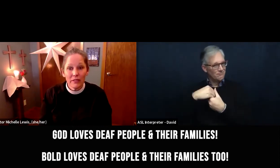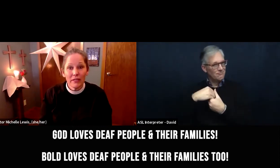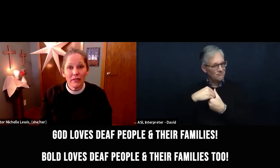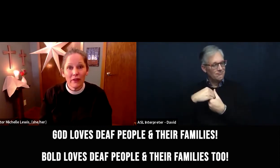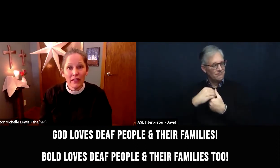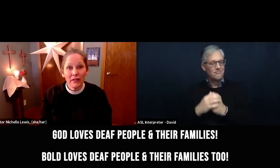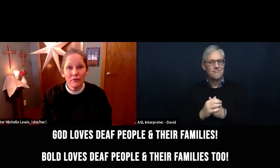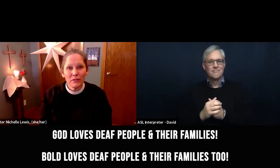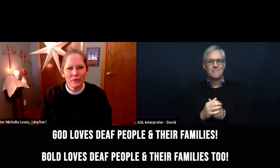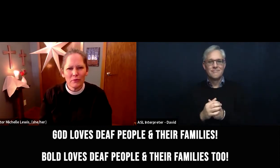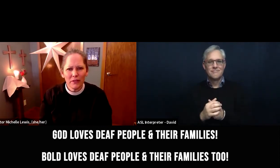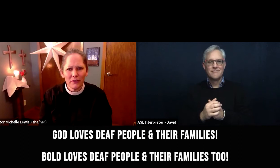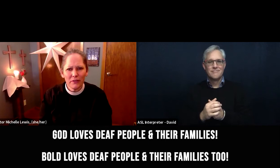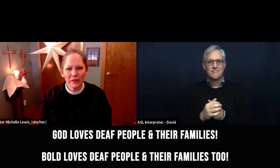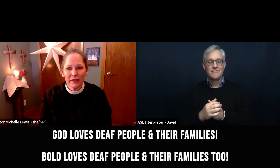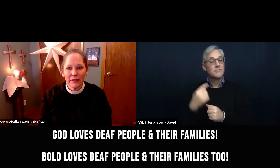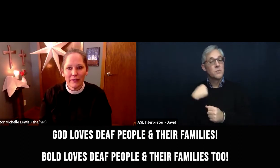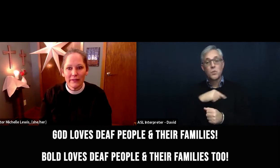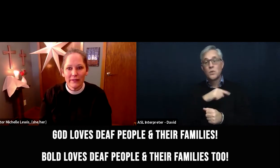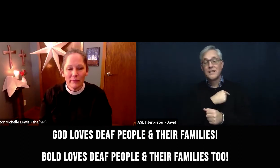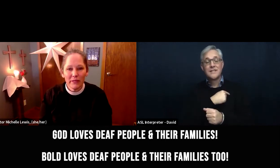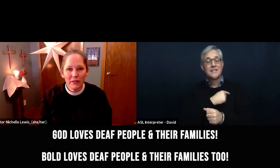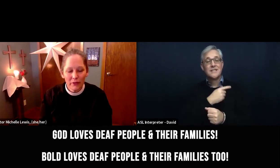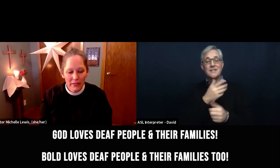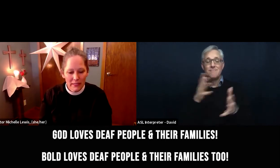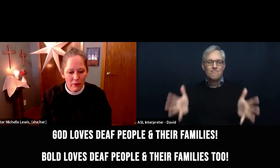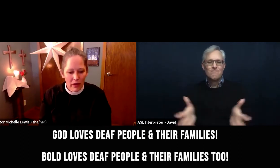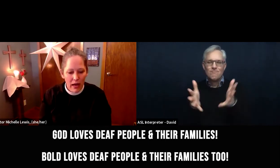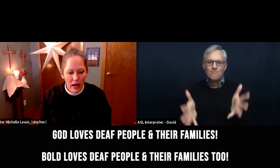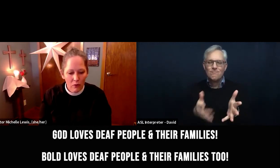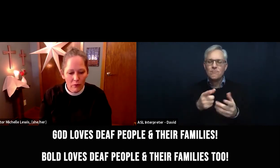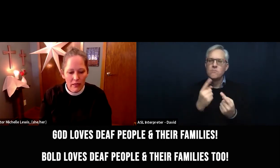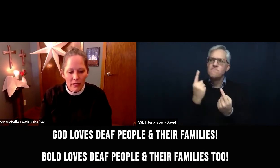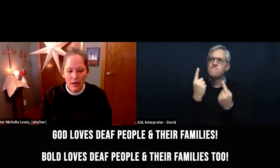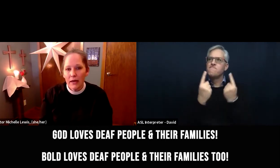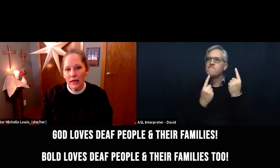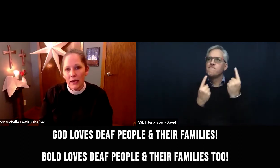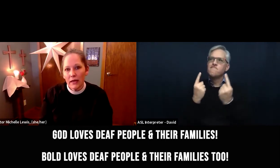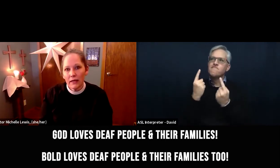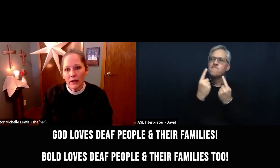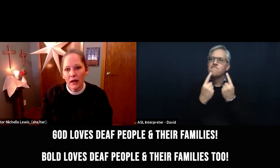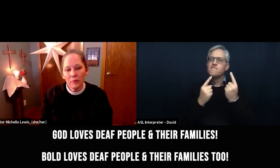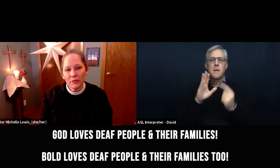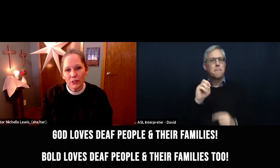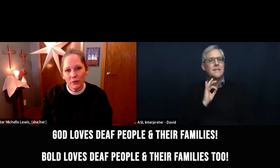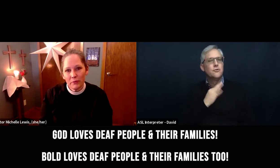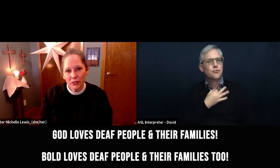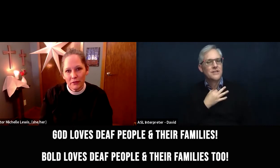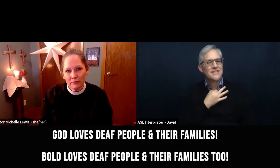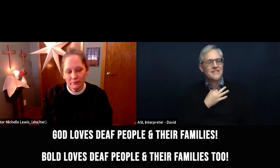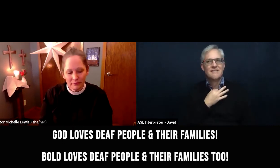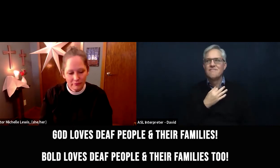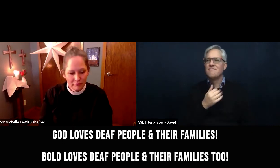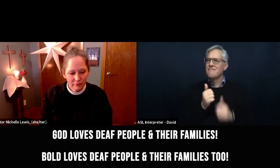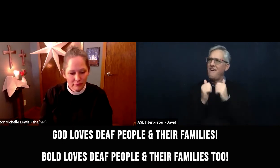We invite you to wonder and be curious about how we can accomplish our mission.